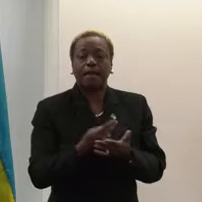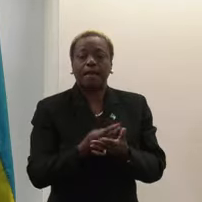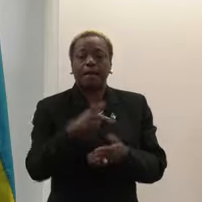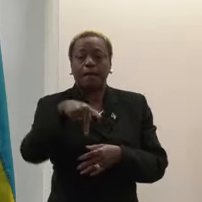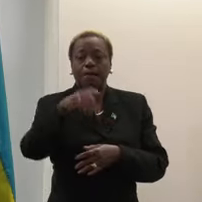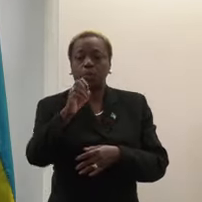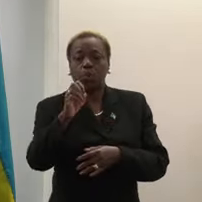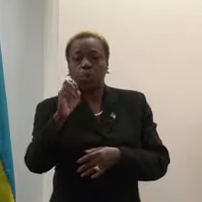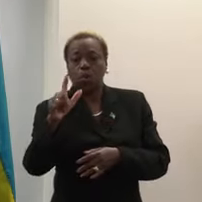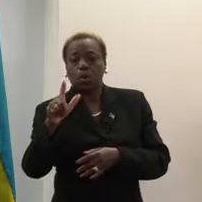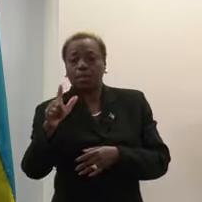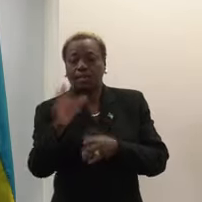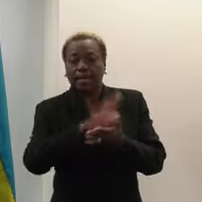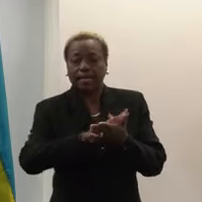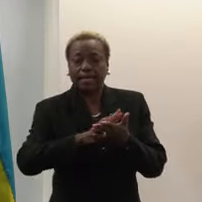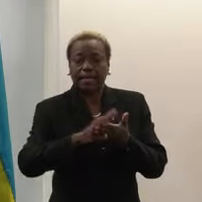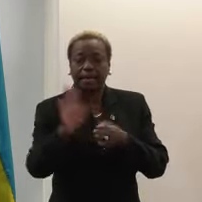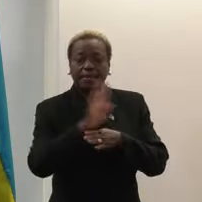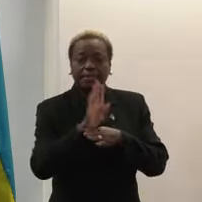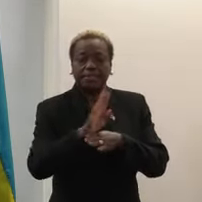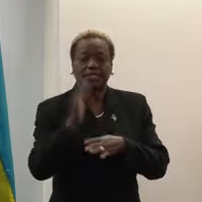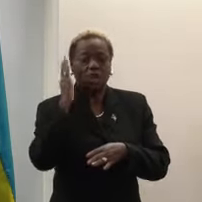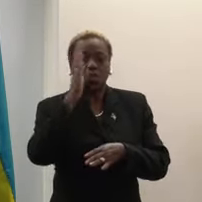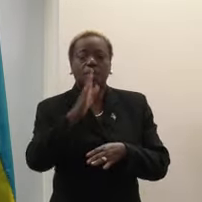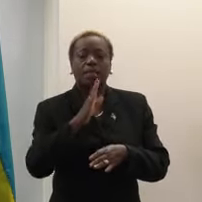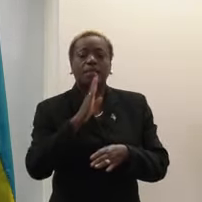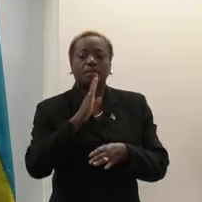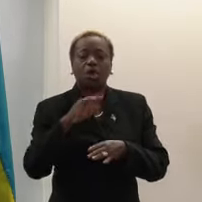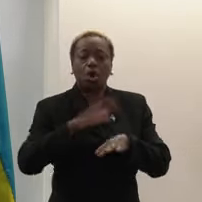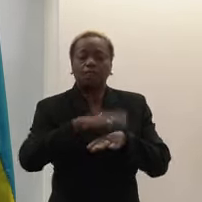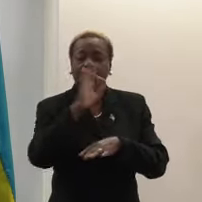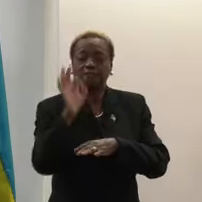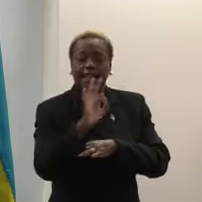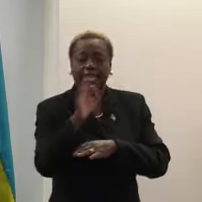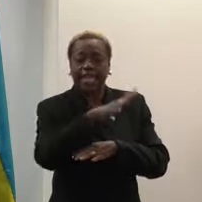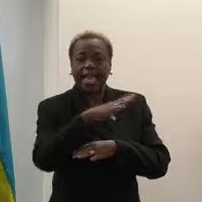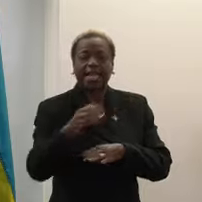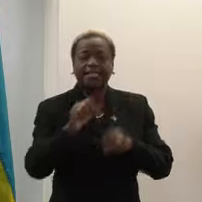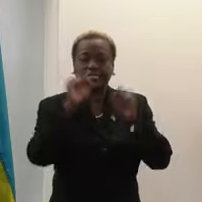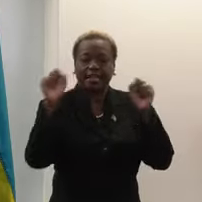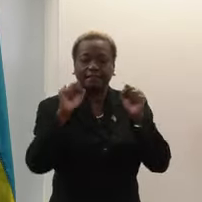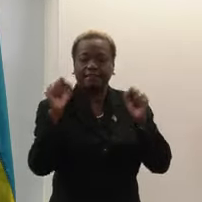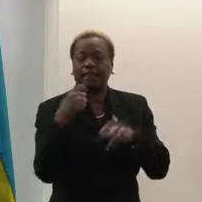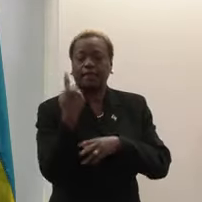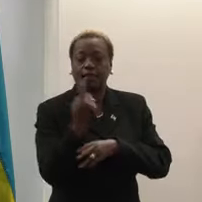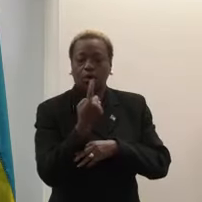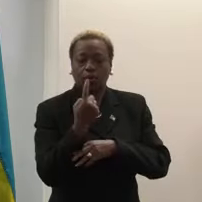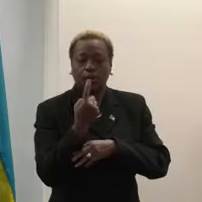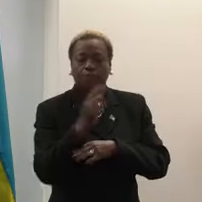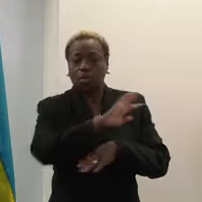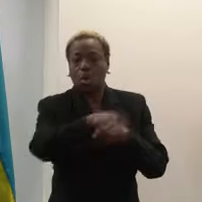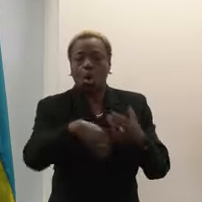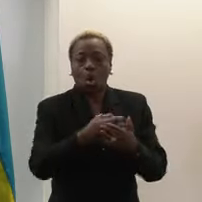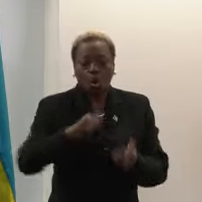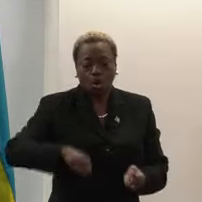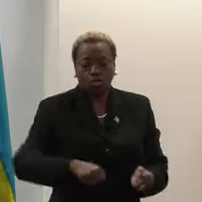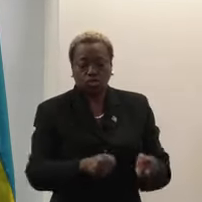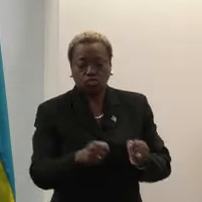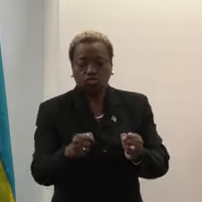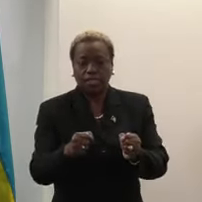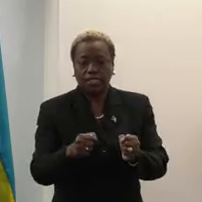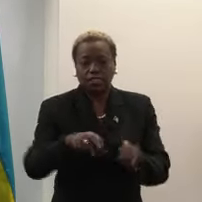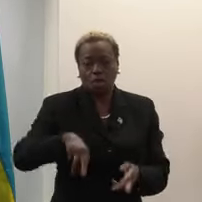Pool maintenance businesses will be allowed to operate on Friday and Saturday only. All street